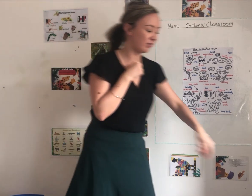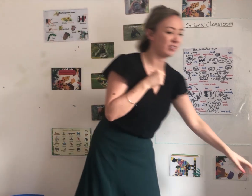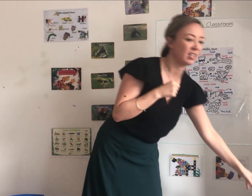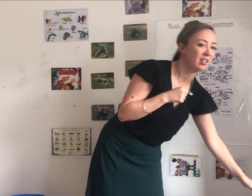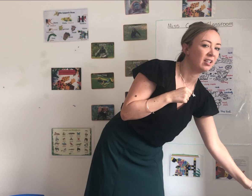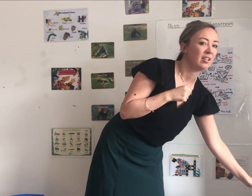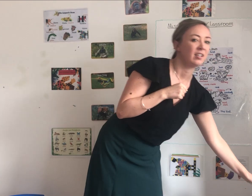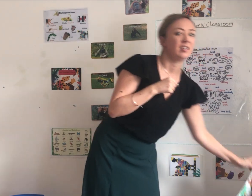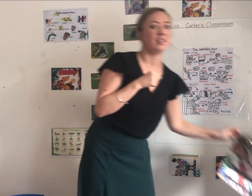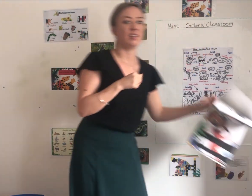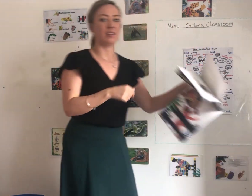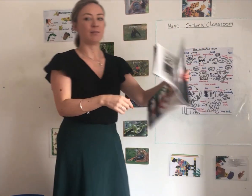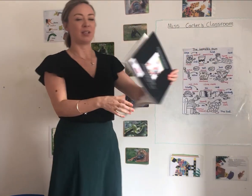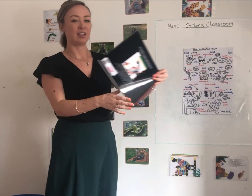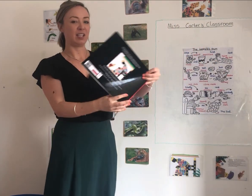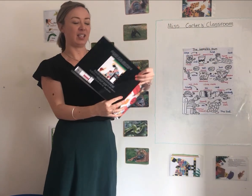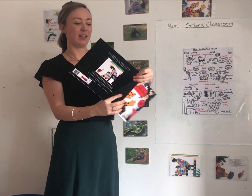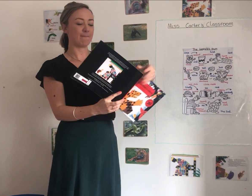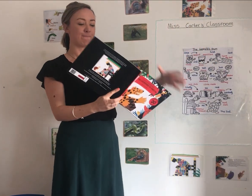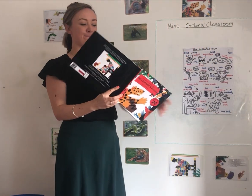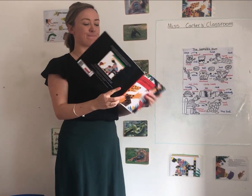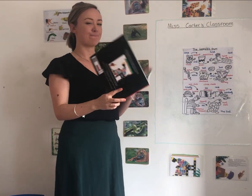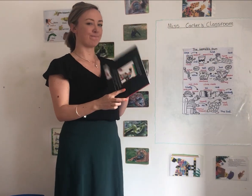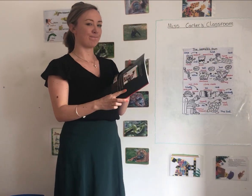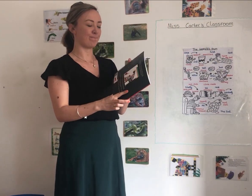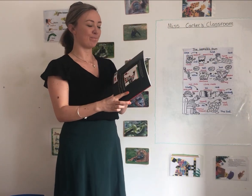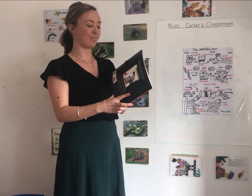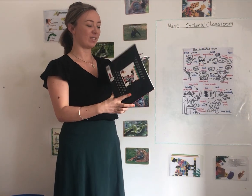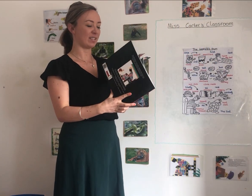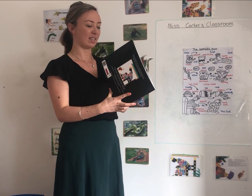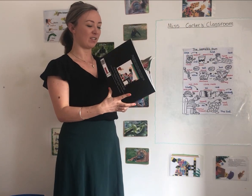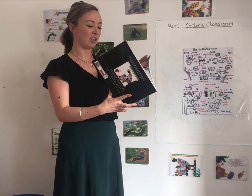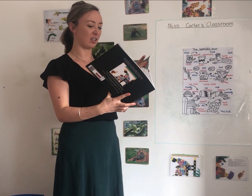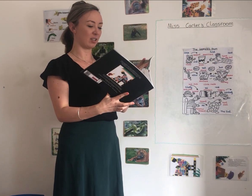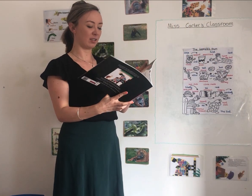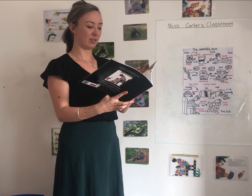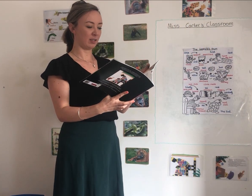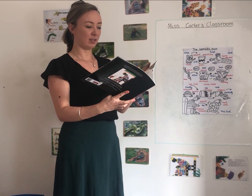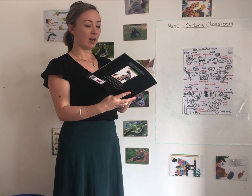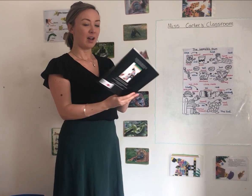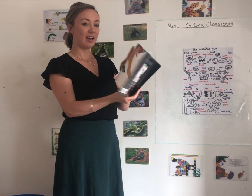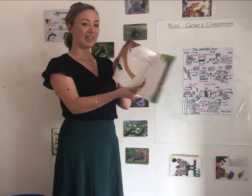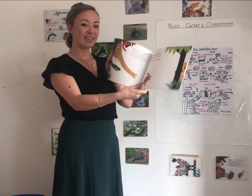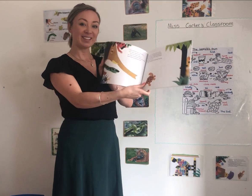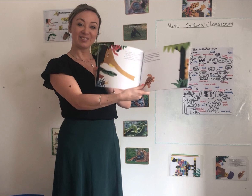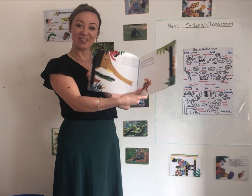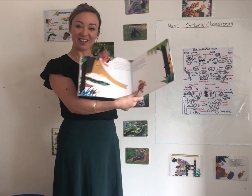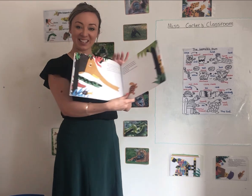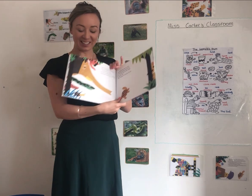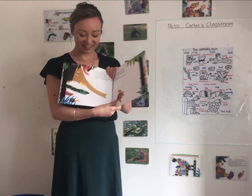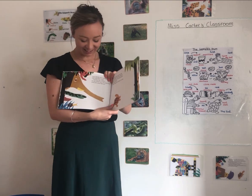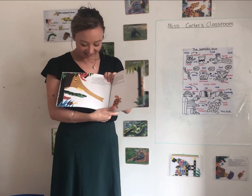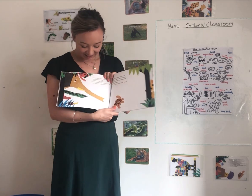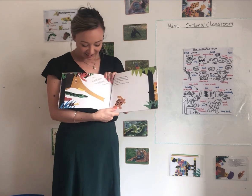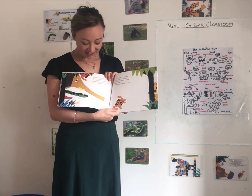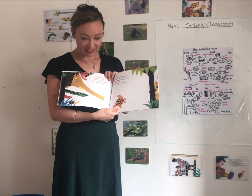after the monkey? Let's have a look. That's right. It's the